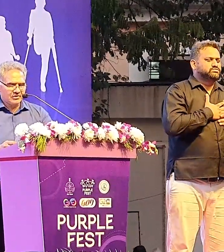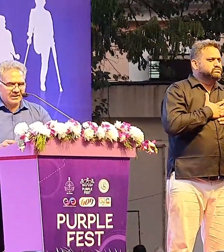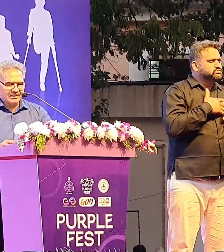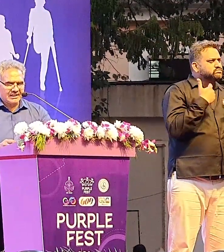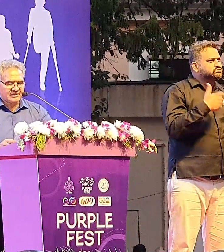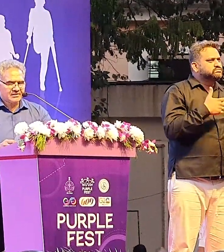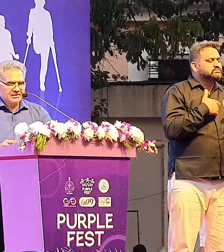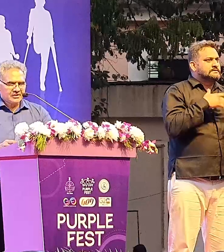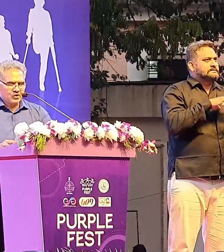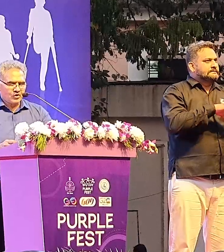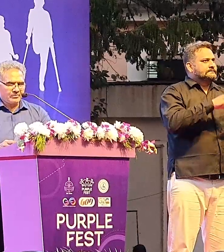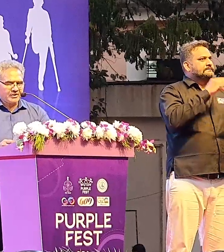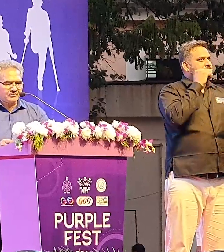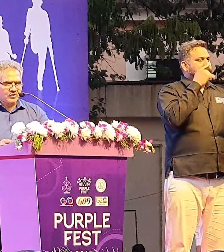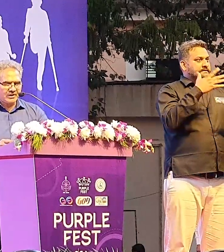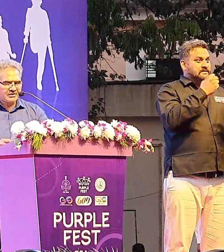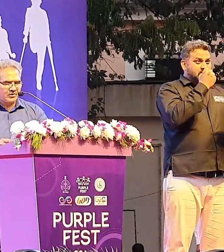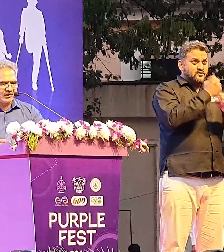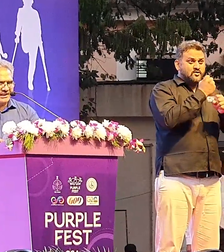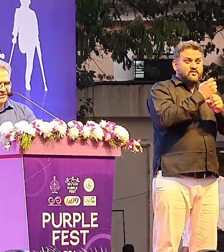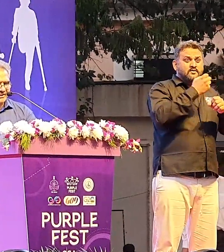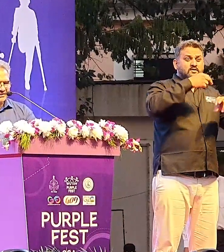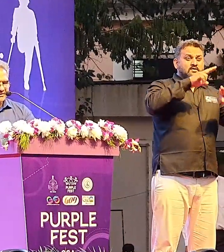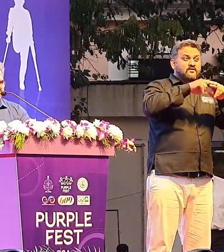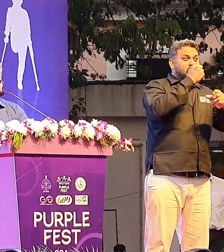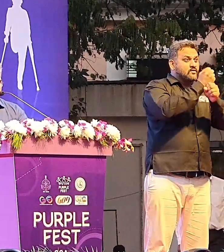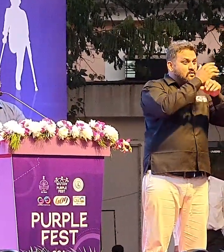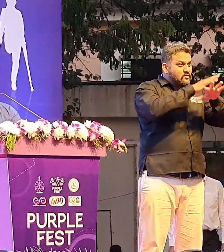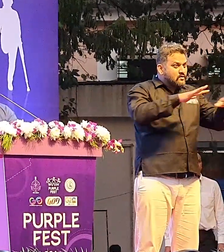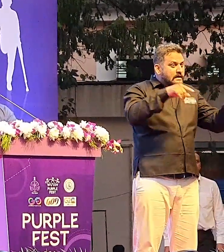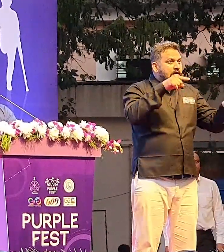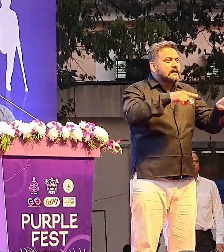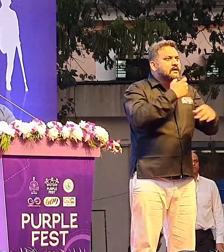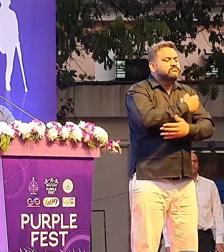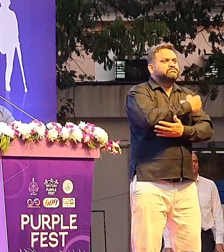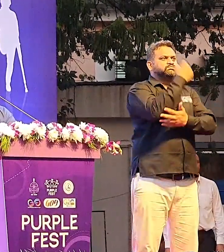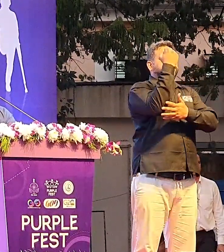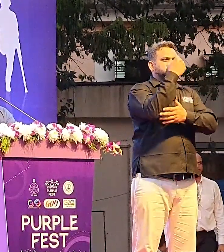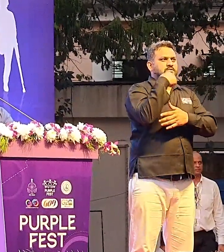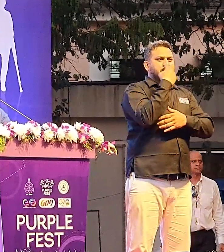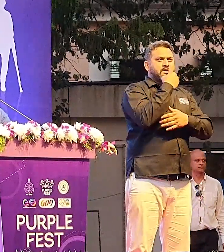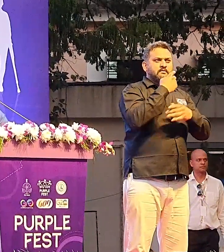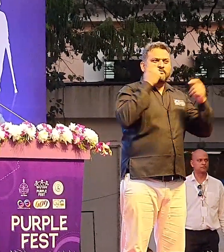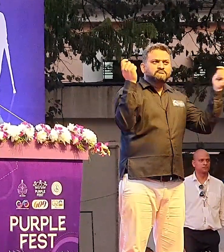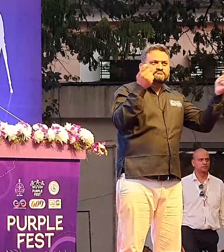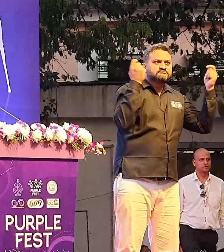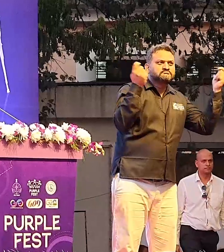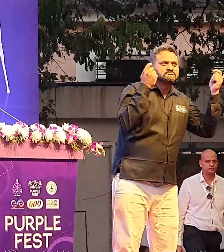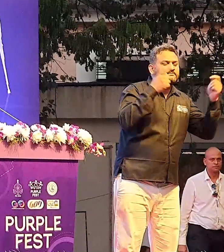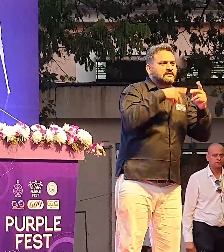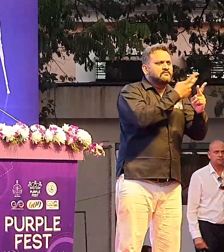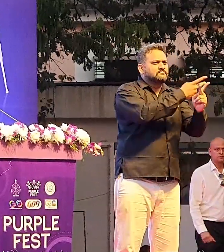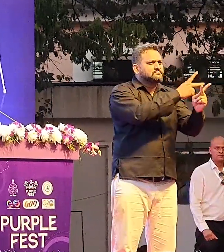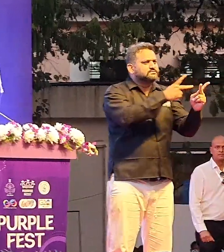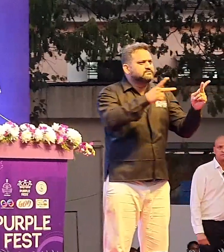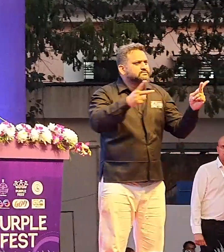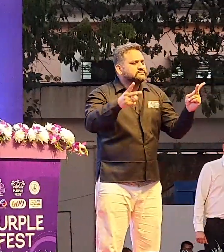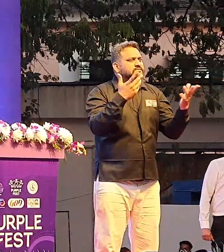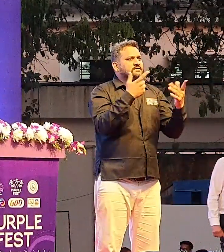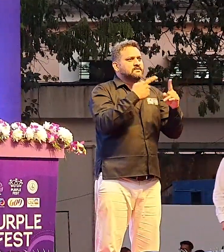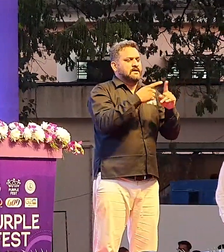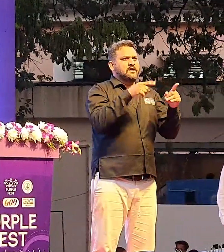touching to learn that the government of Goa is organizing the Purple Fest, celebrating diversity,